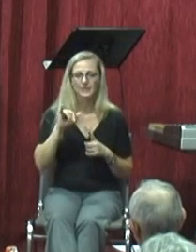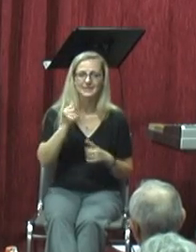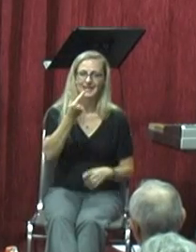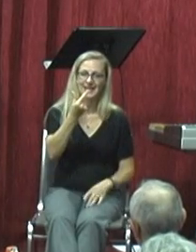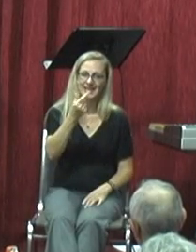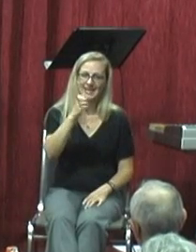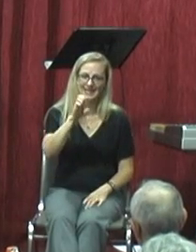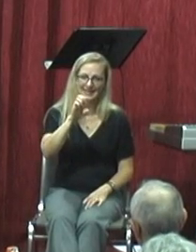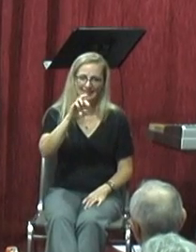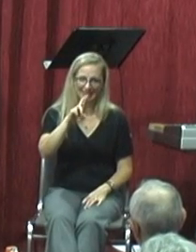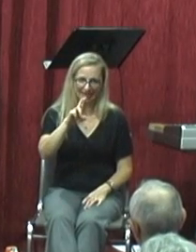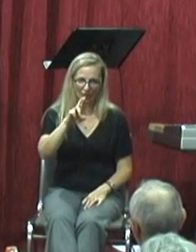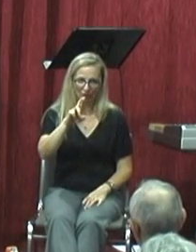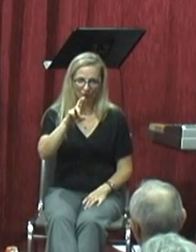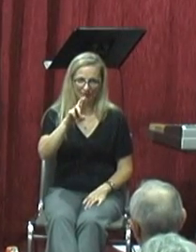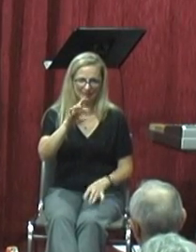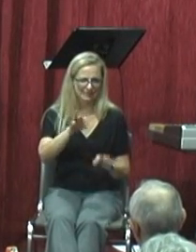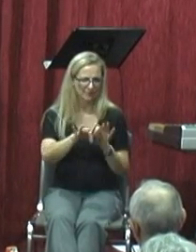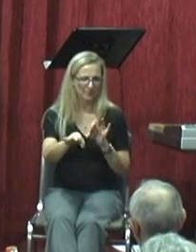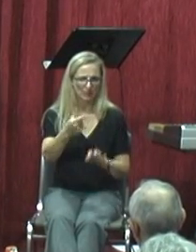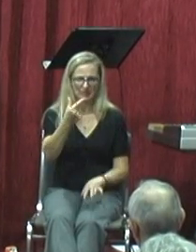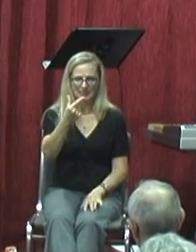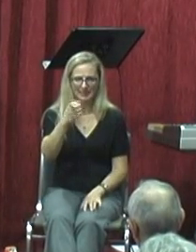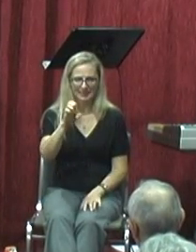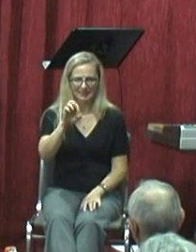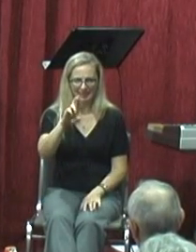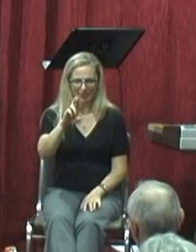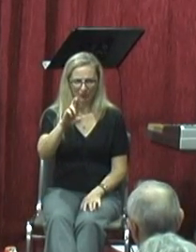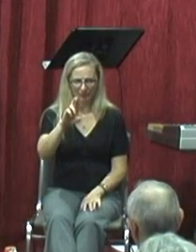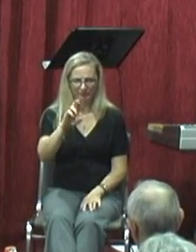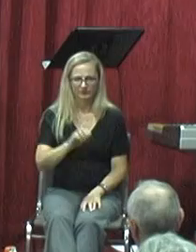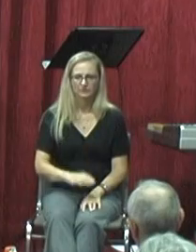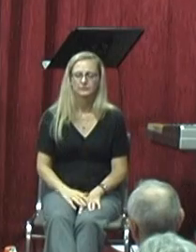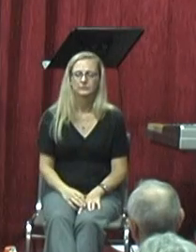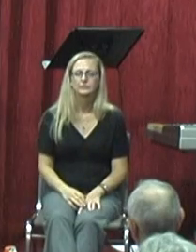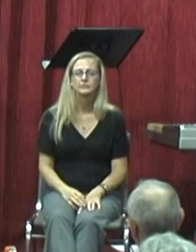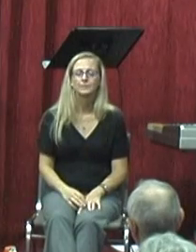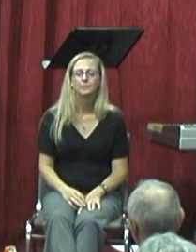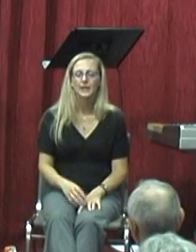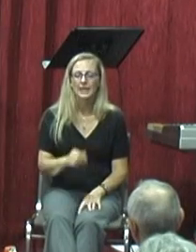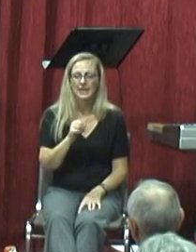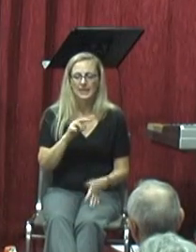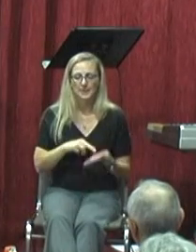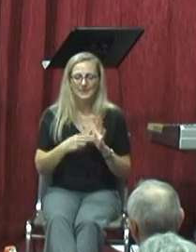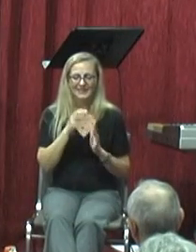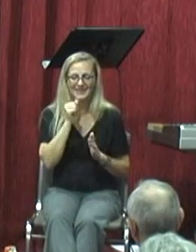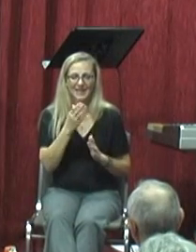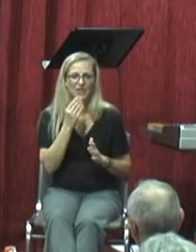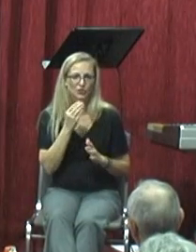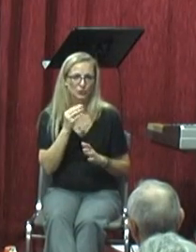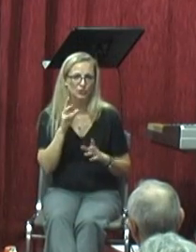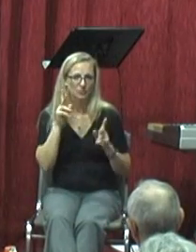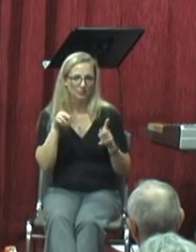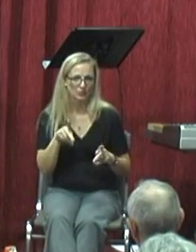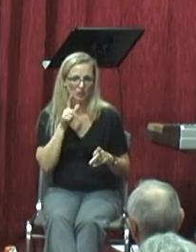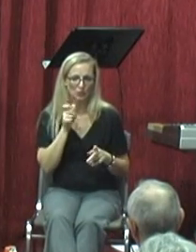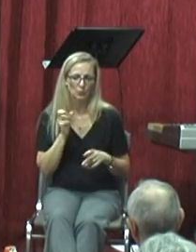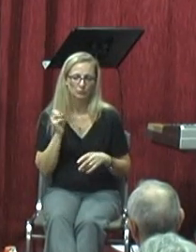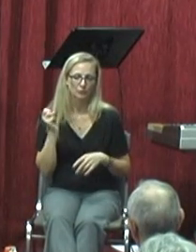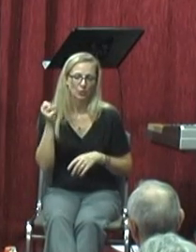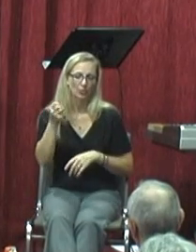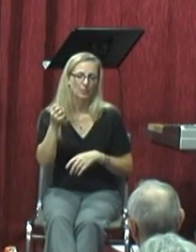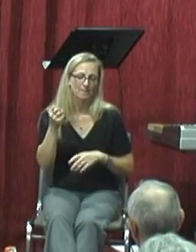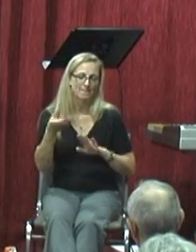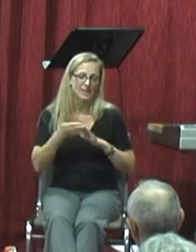Ger. Simple word. Ger. G-E-R. It's a non-Jewish person who has thrown in their lot,